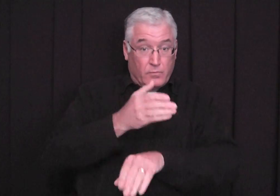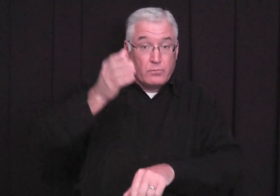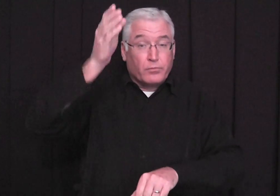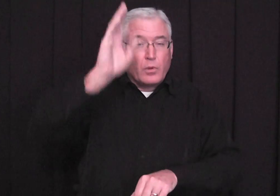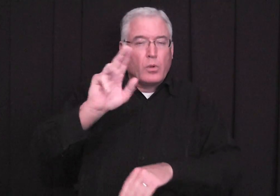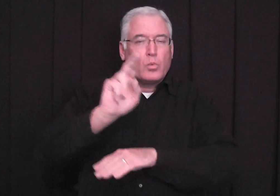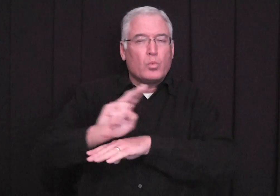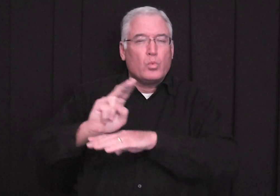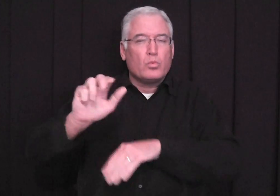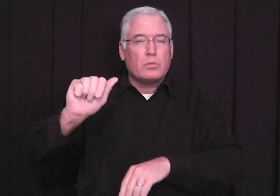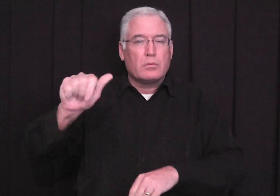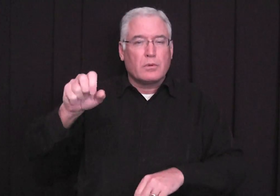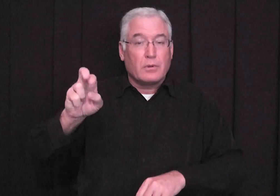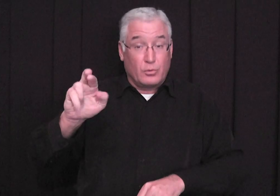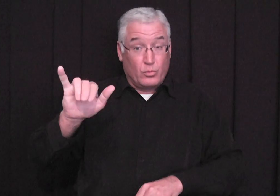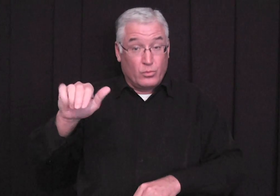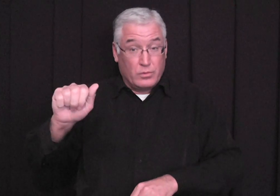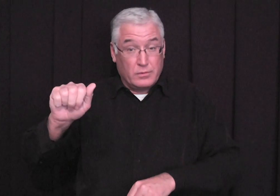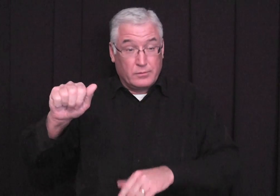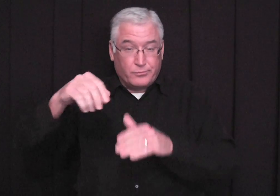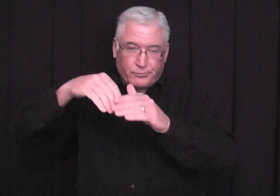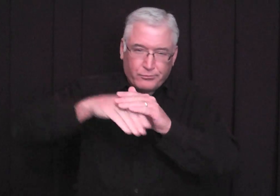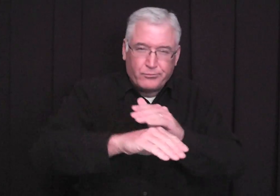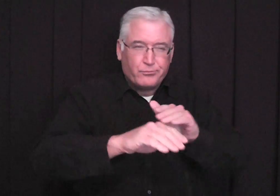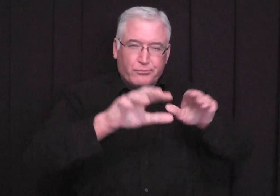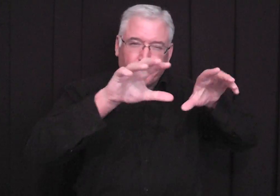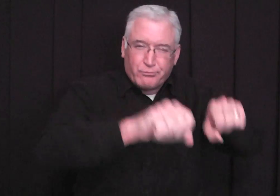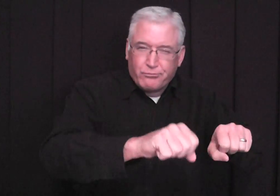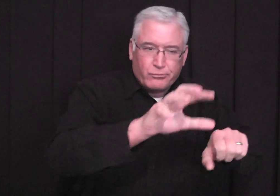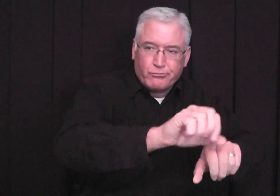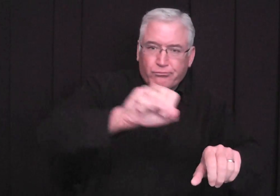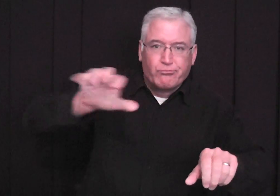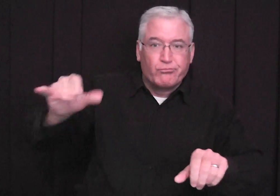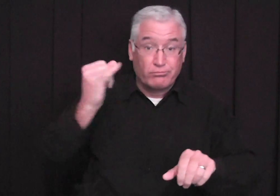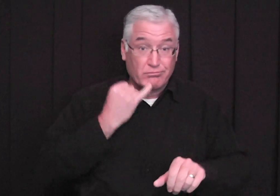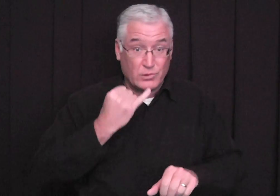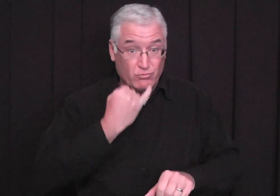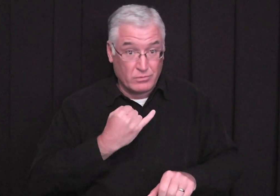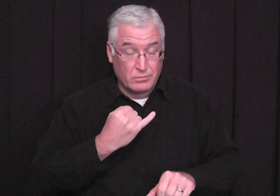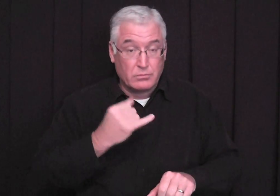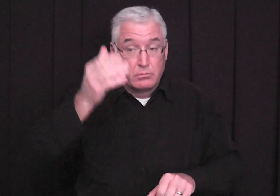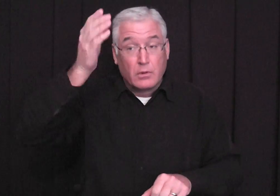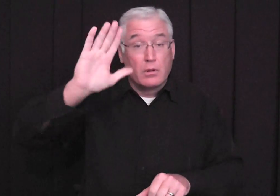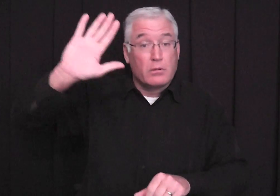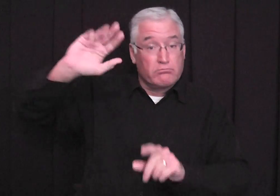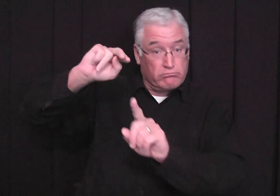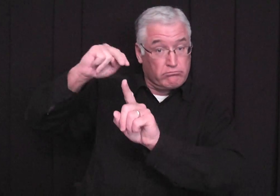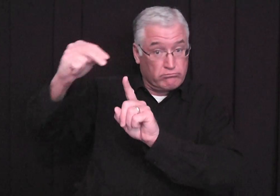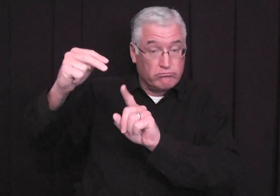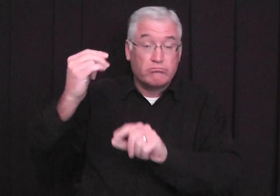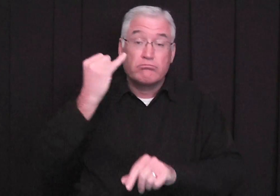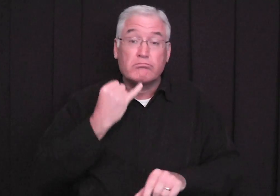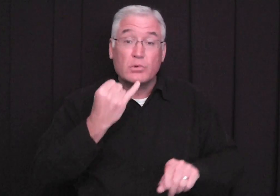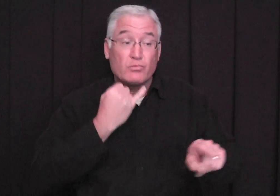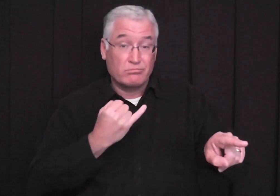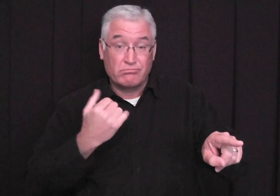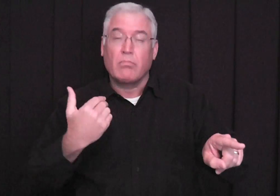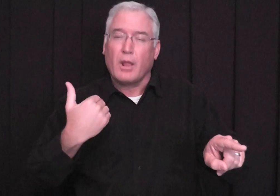Okay, let's back up. Before God used Assyria to invade the Israelites and take them into exile, what was